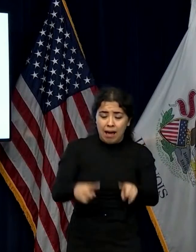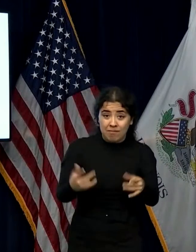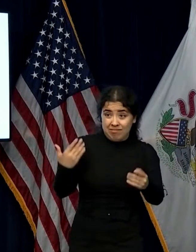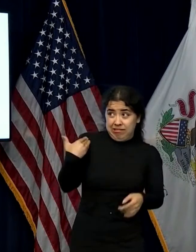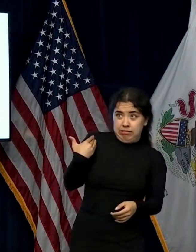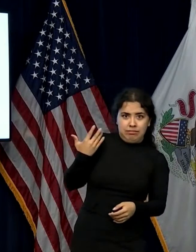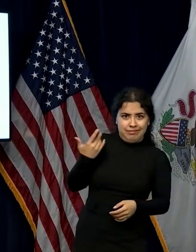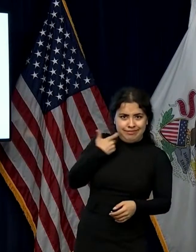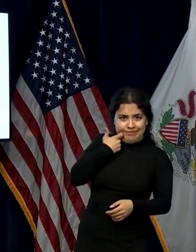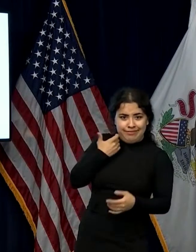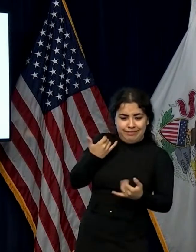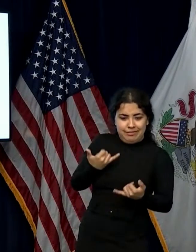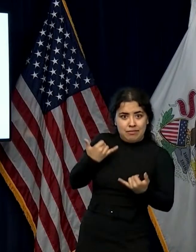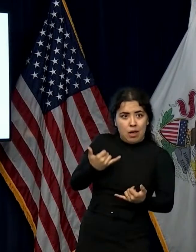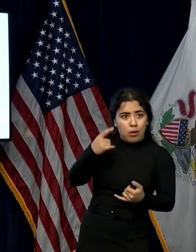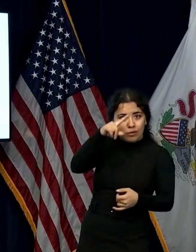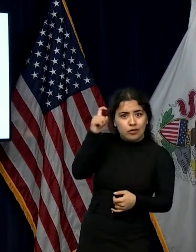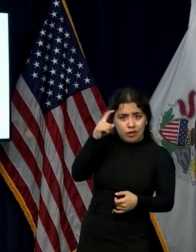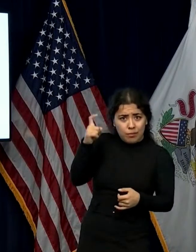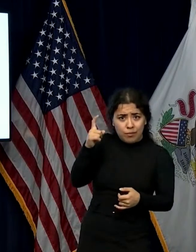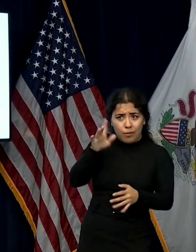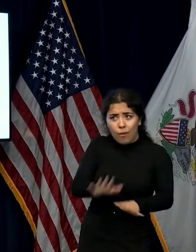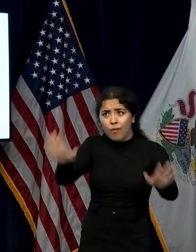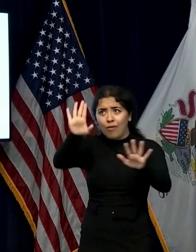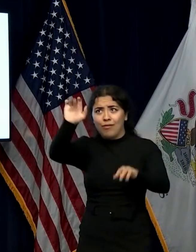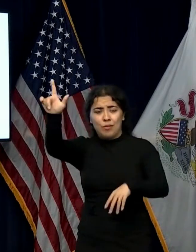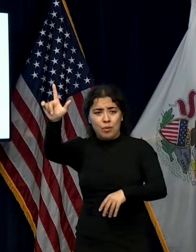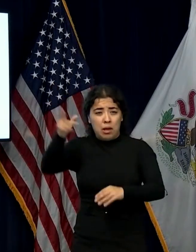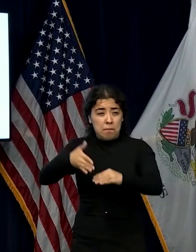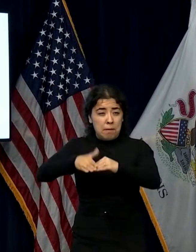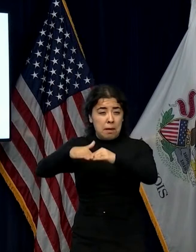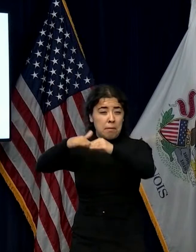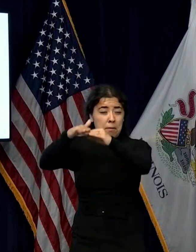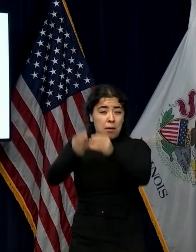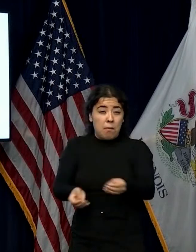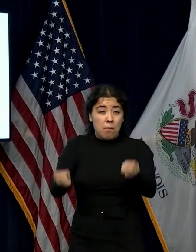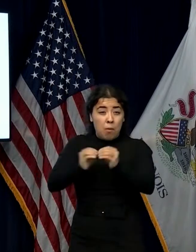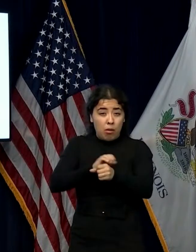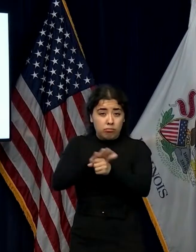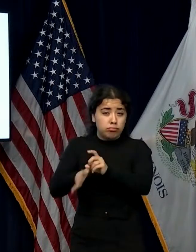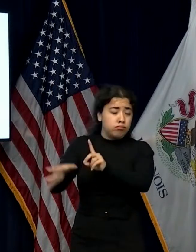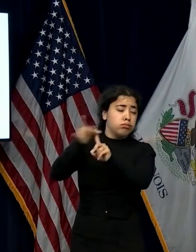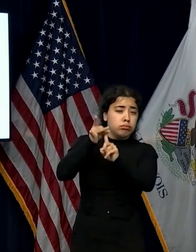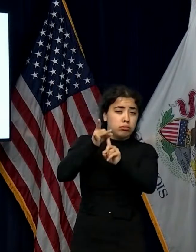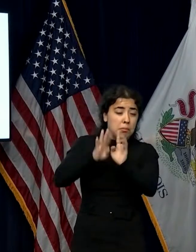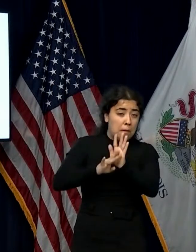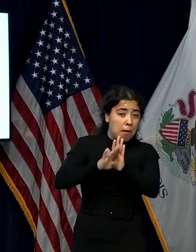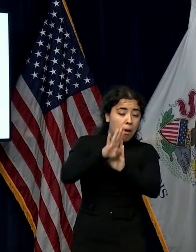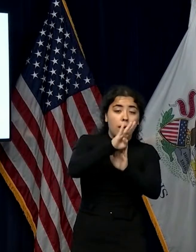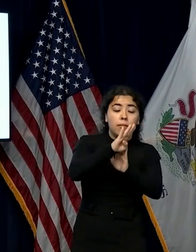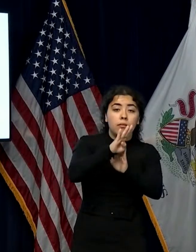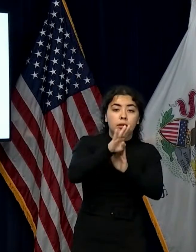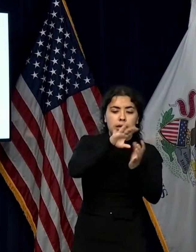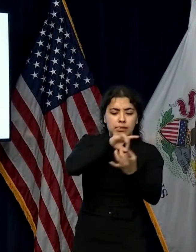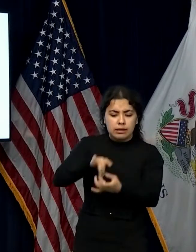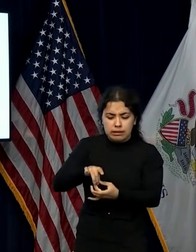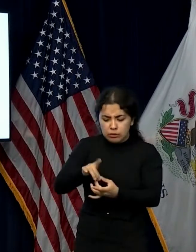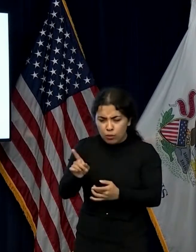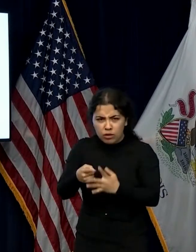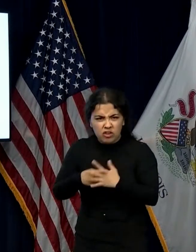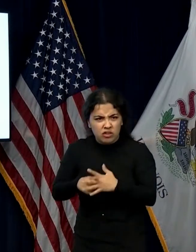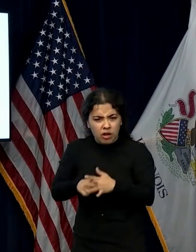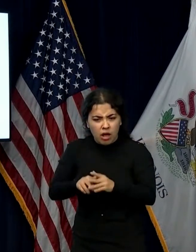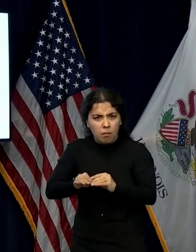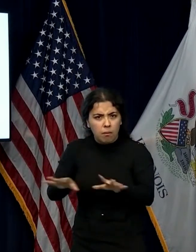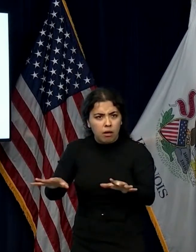summer throughout Illinois. Numerous cases of COVID-19 have been linked to youth camps,